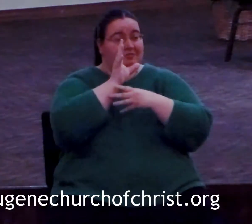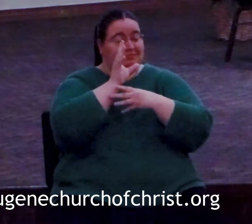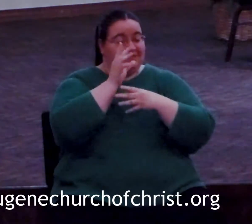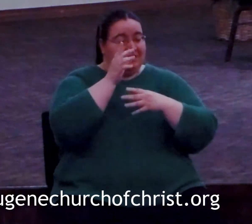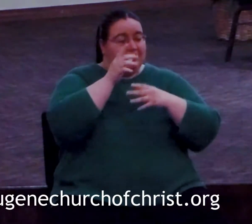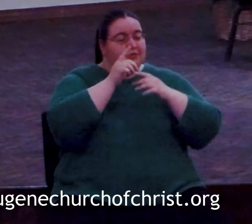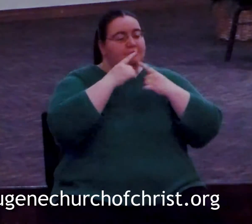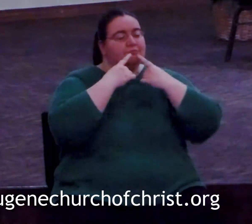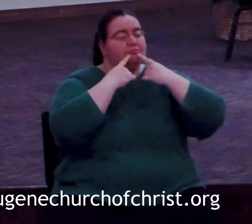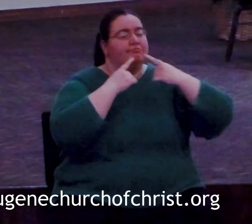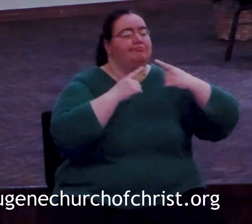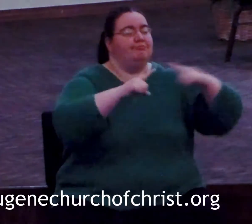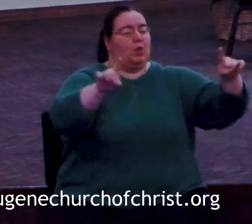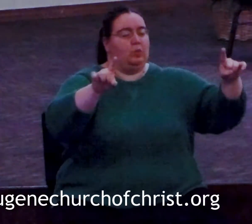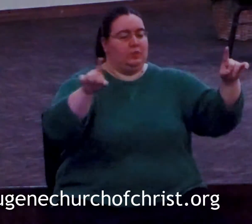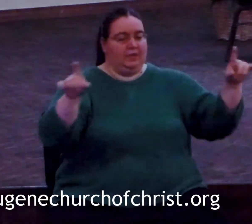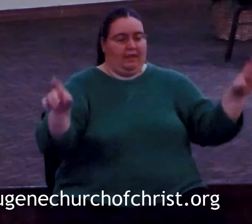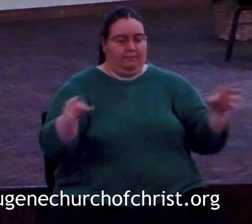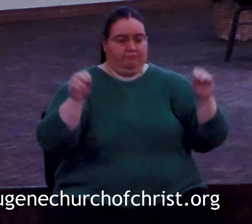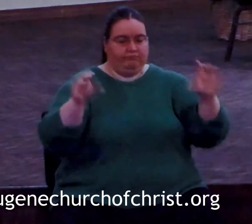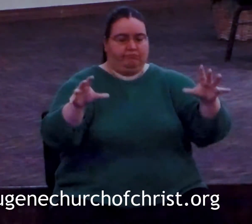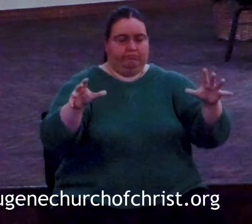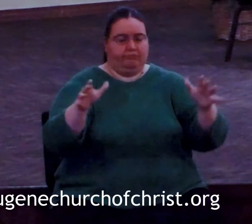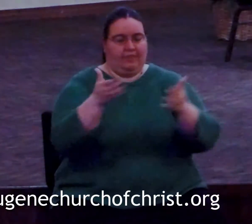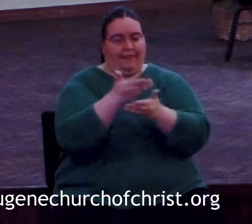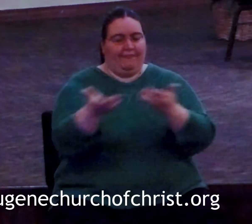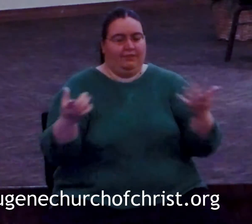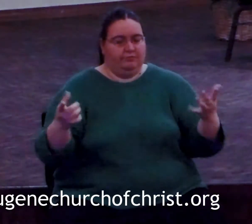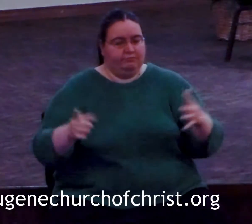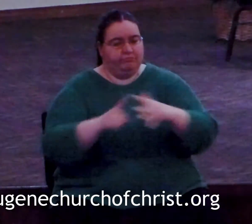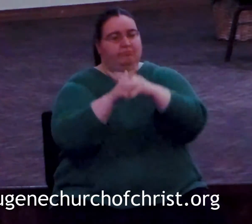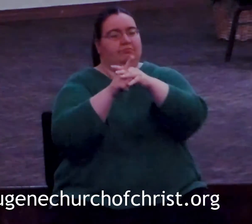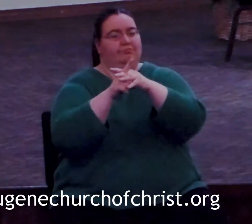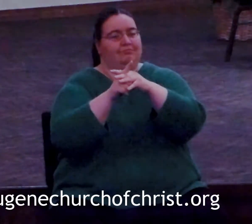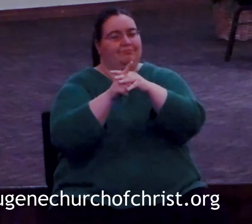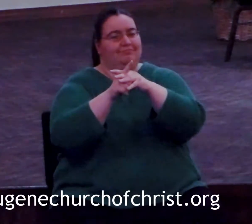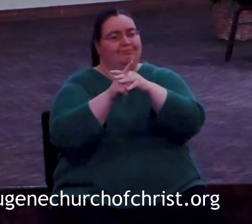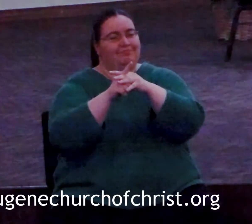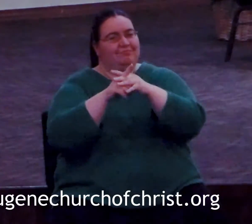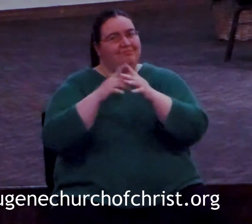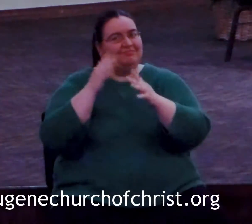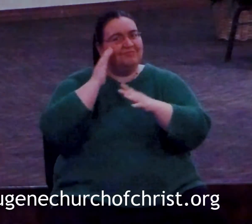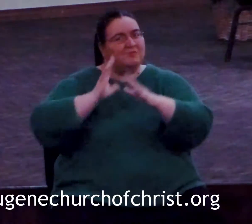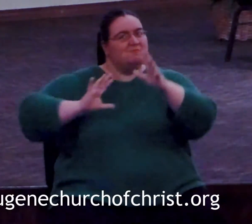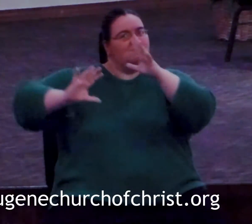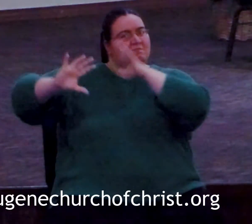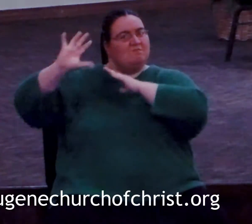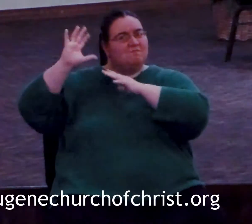This is one who was there when God spoke, let there be light, and there was light.